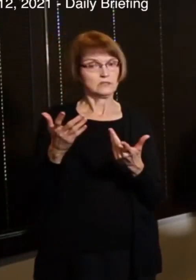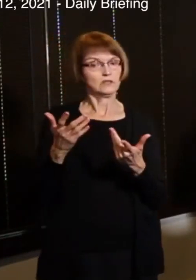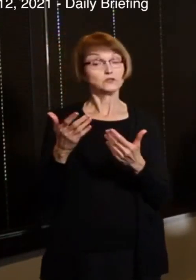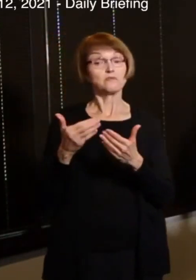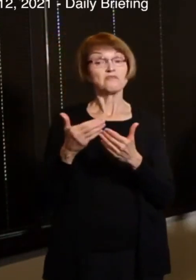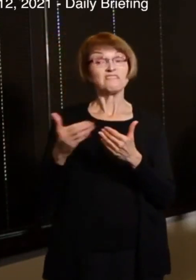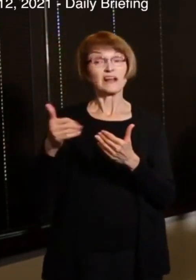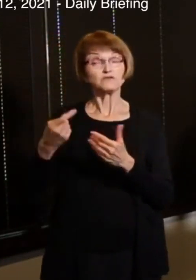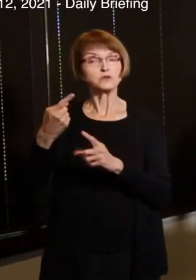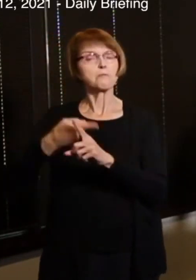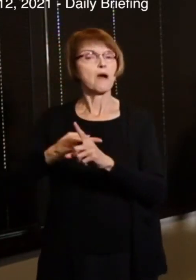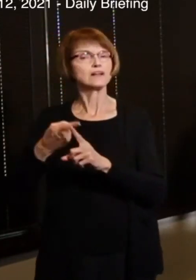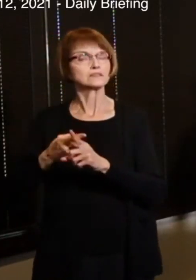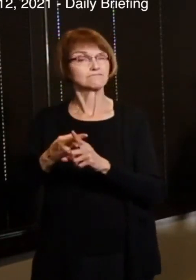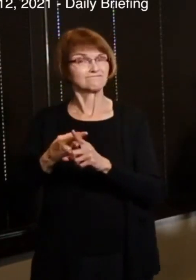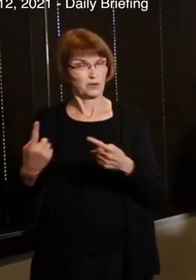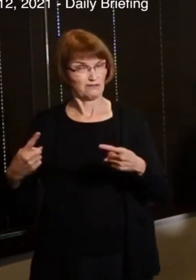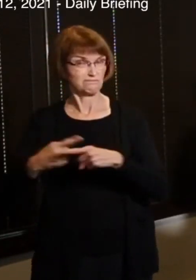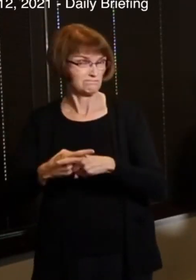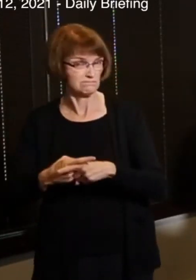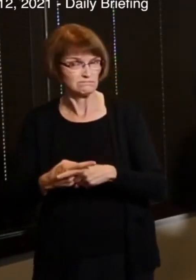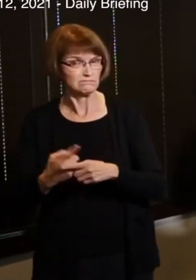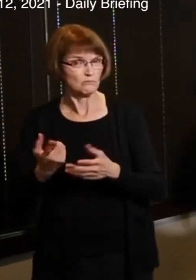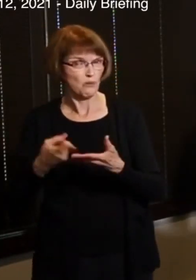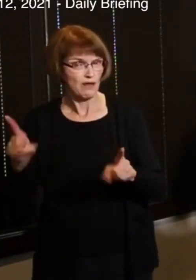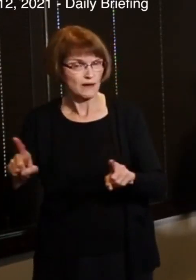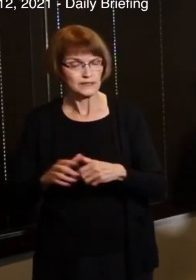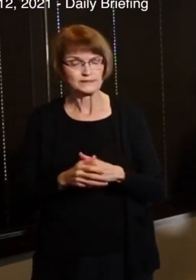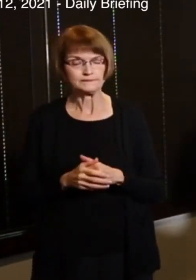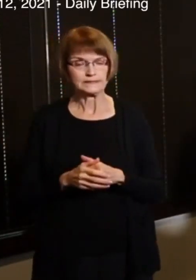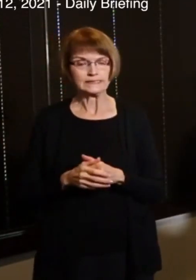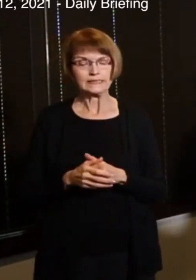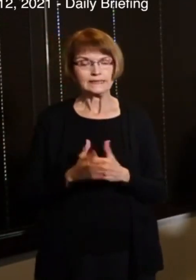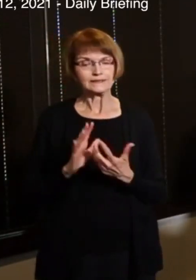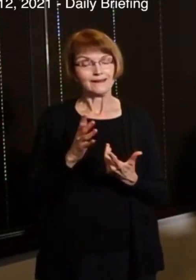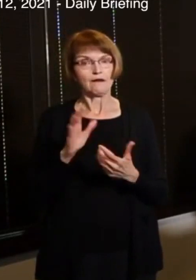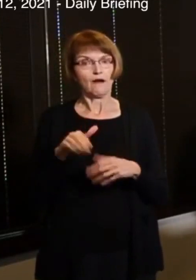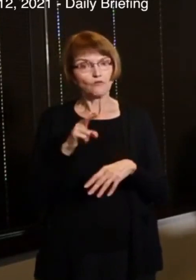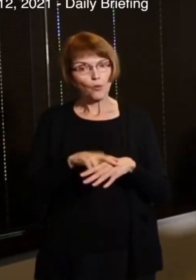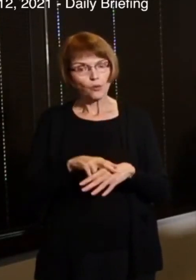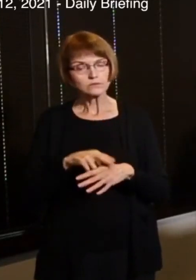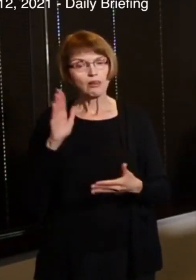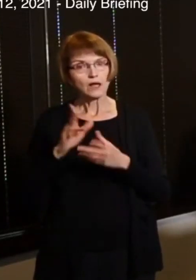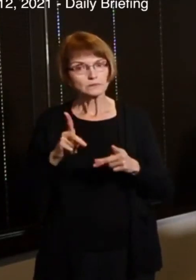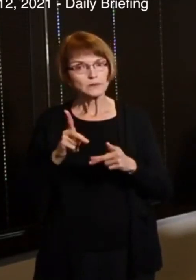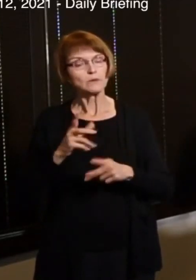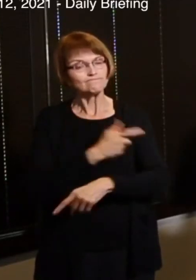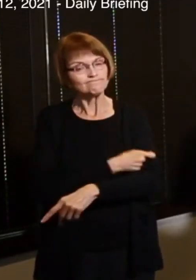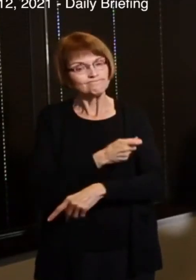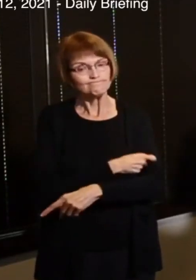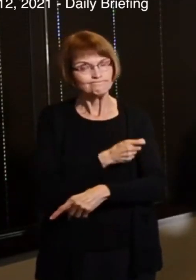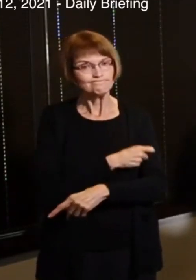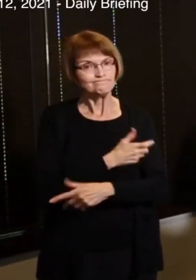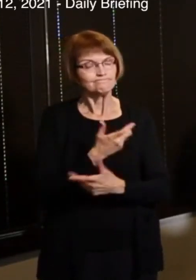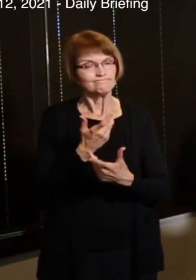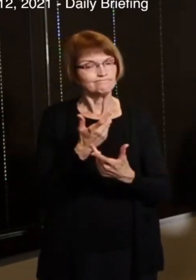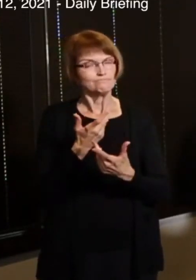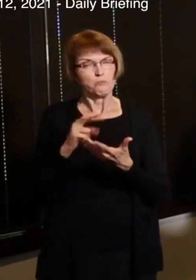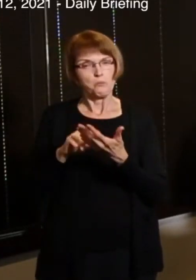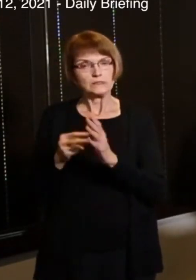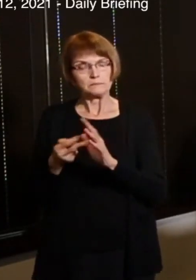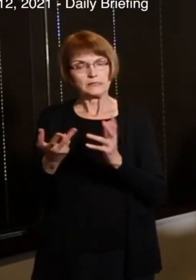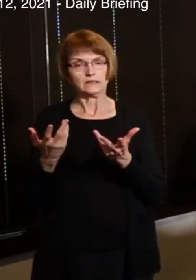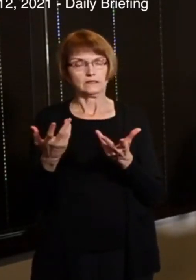few months? Yeah, so the challenge with the slowing vaccine is, of course, when can we reach what